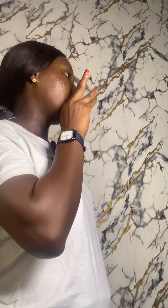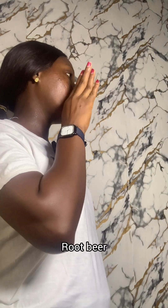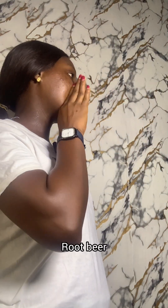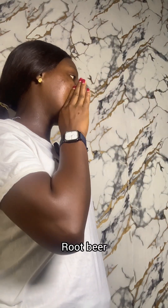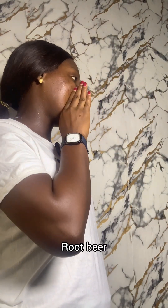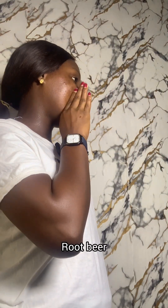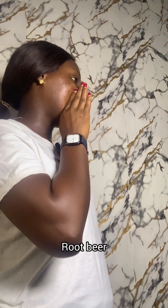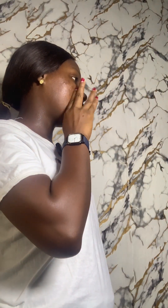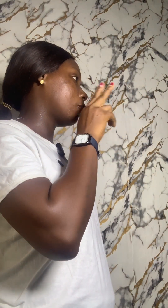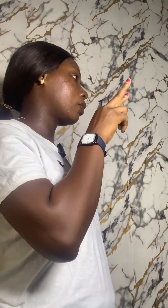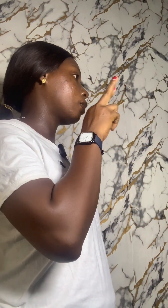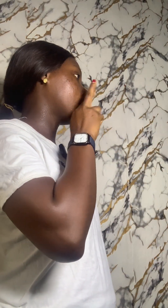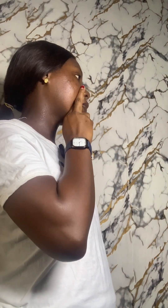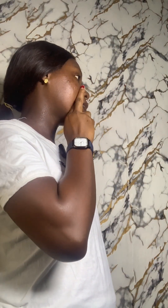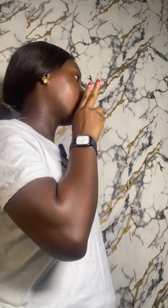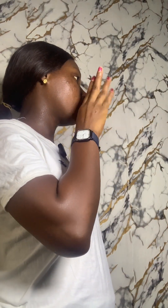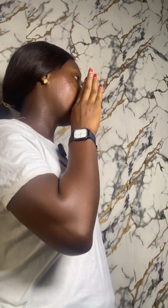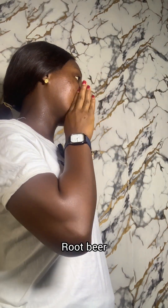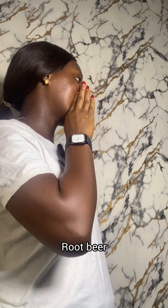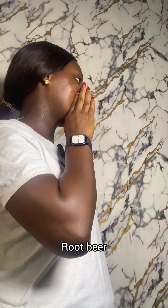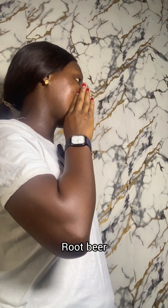root beer, root beer.